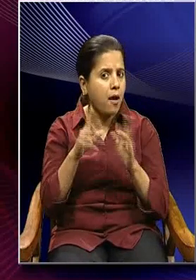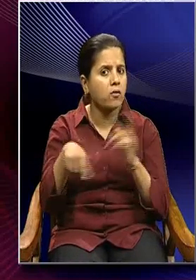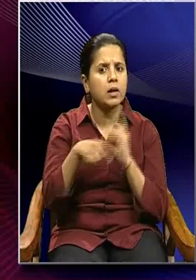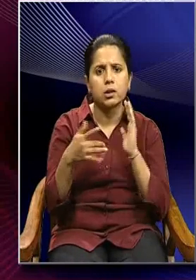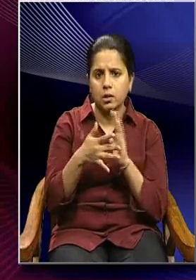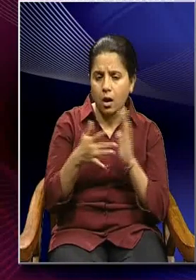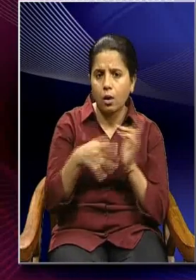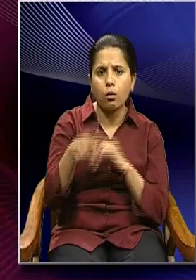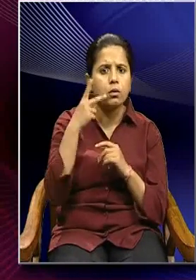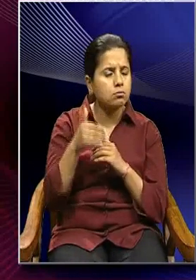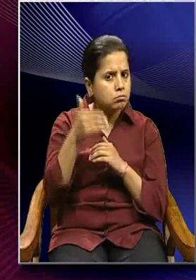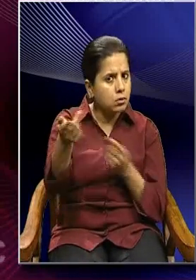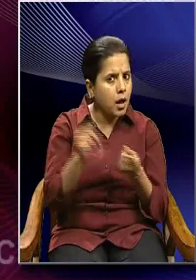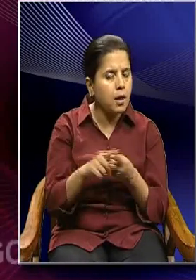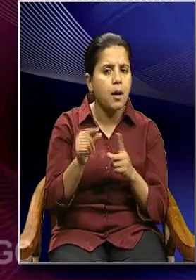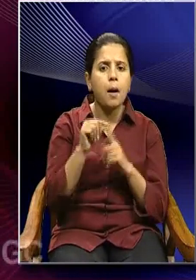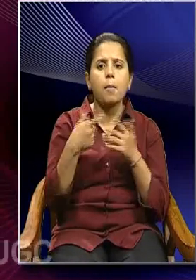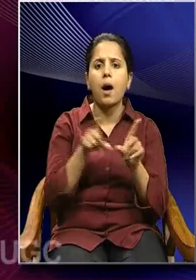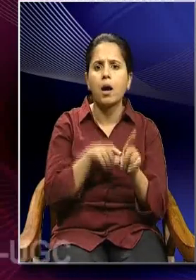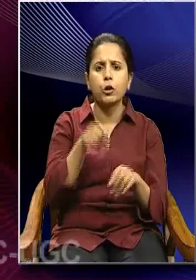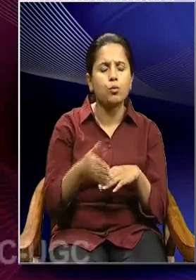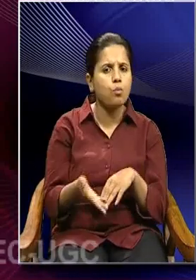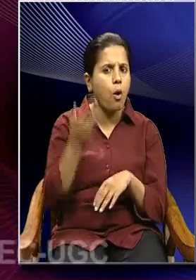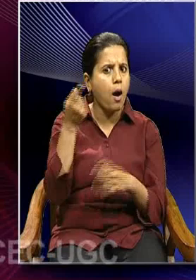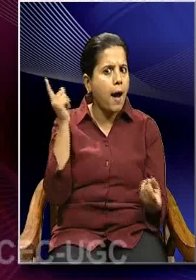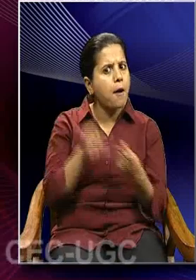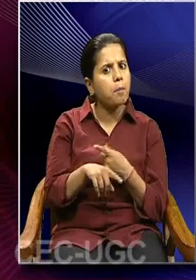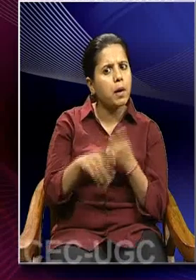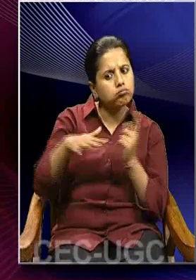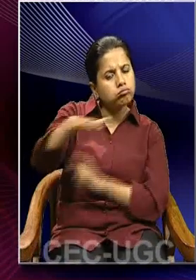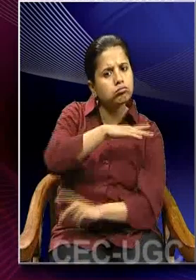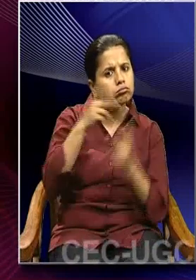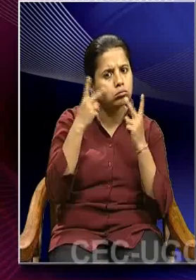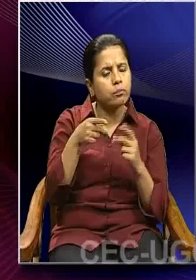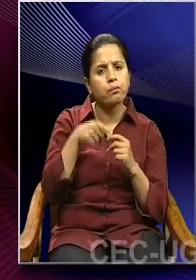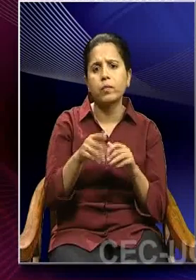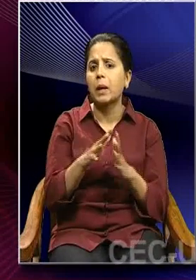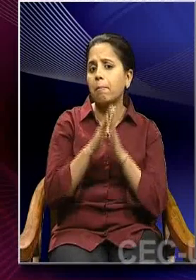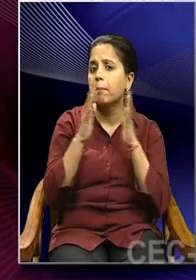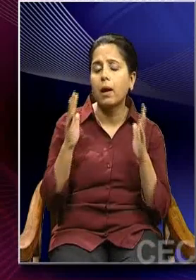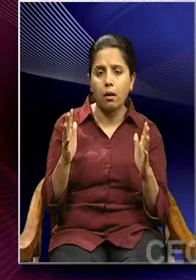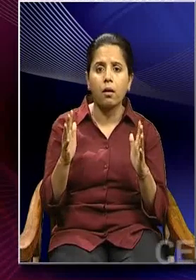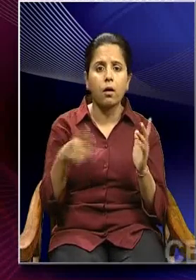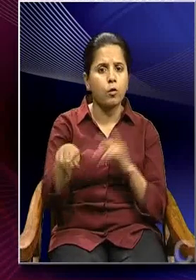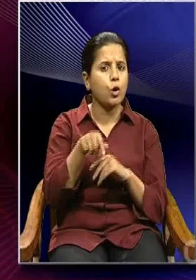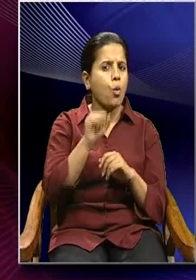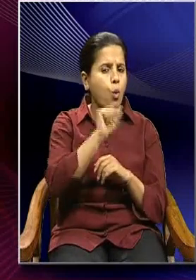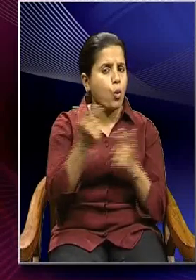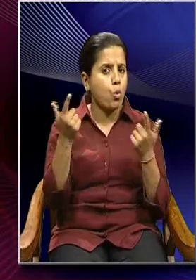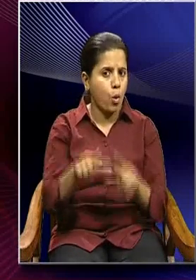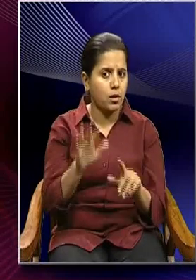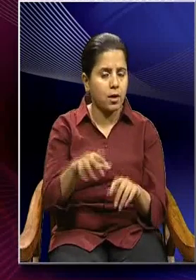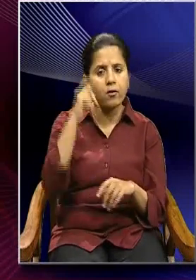taken place, and piracy has become more rampant in that sense, and it is causing a lot of loss to